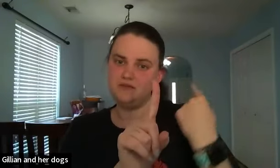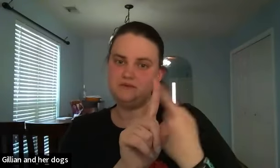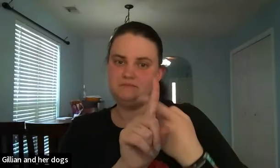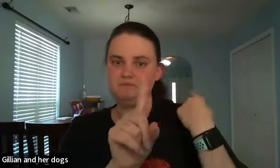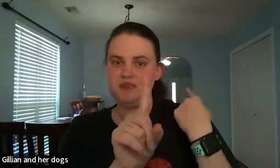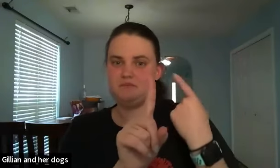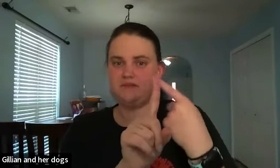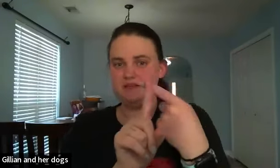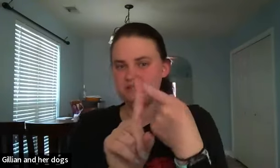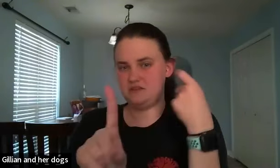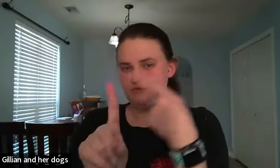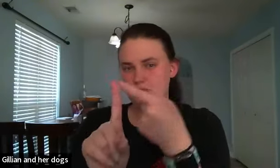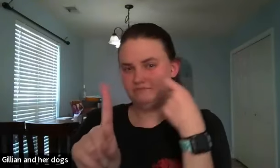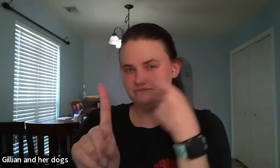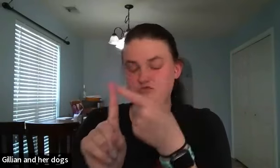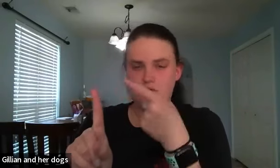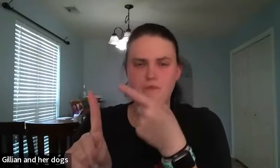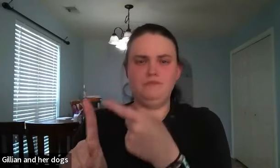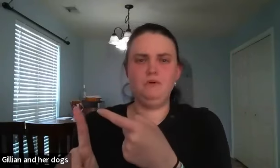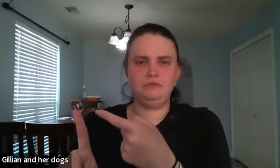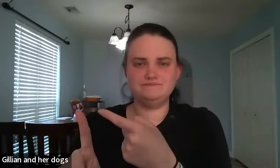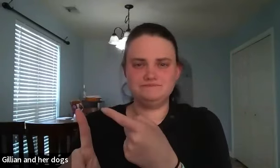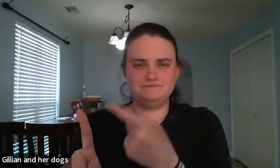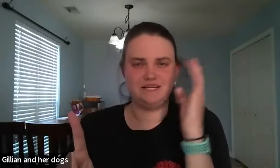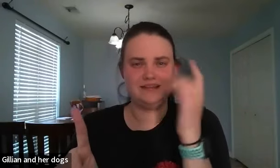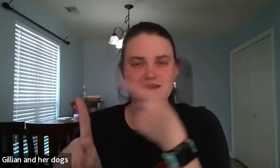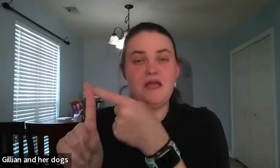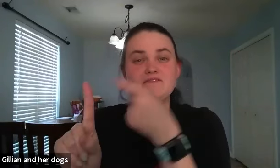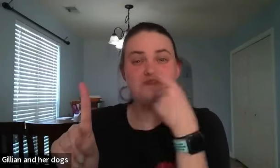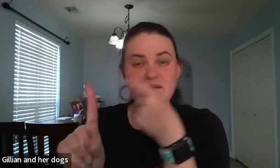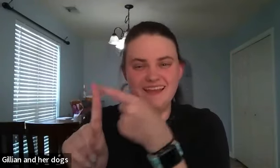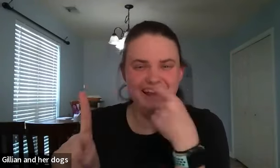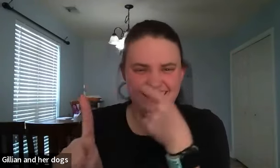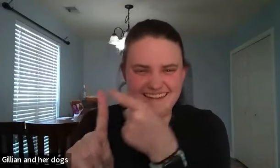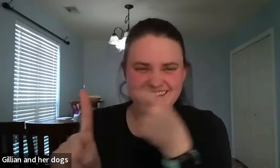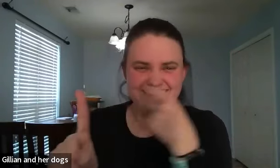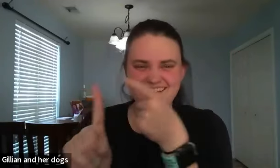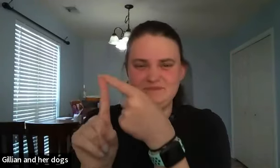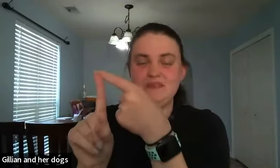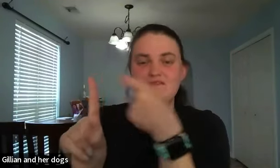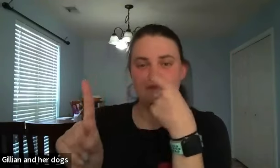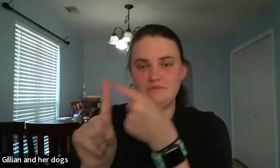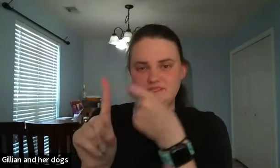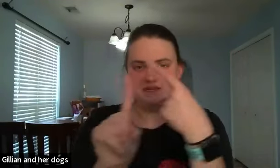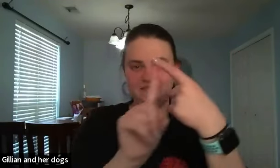month, but that looks like thrum, thrum. Oof, tongue tied. From, from to me.